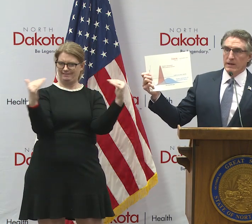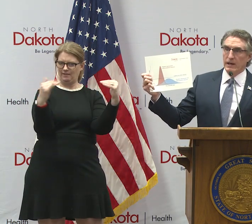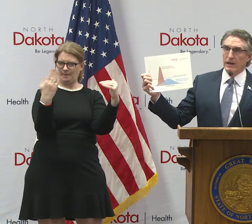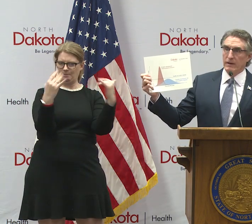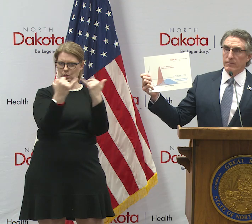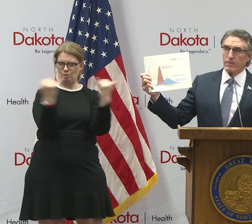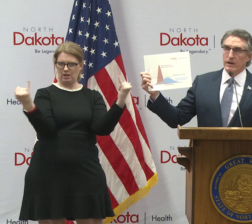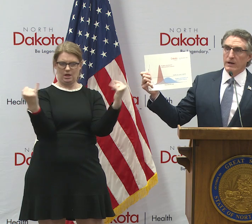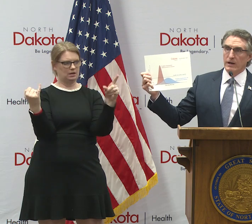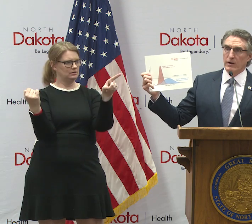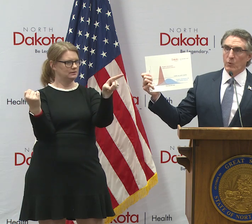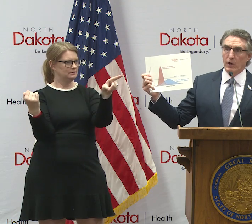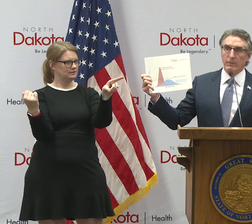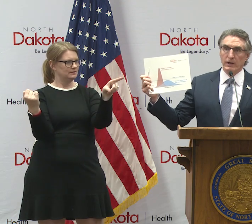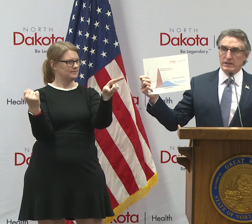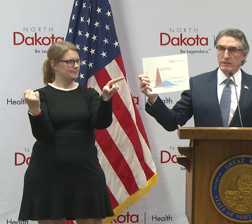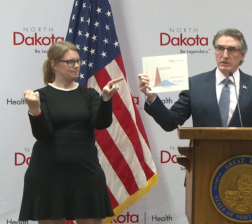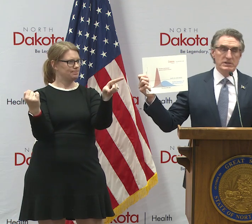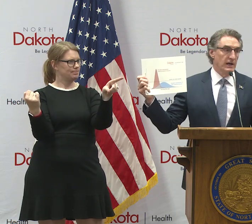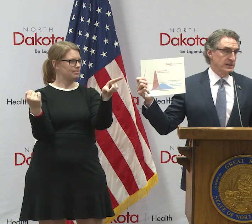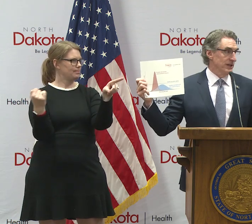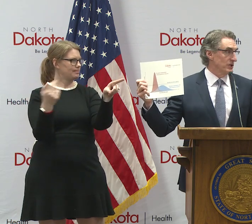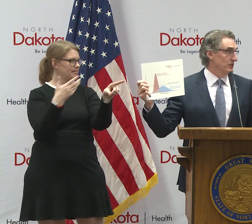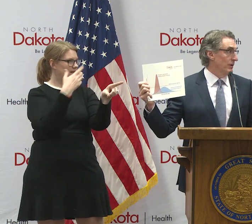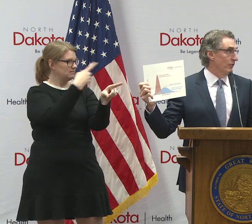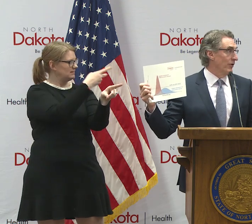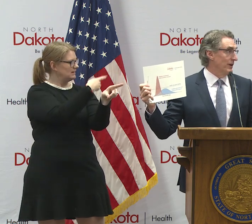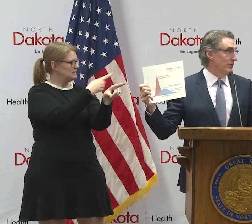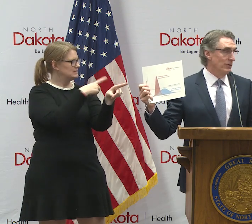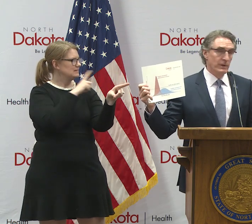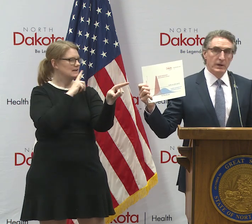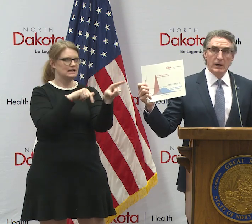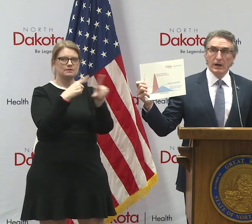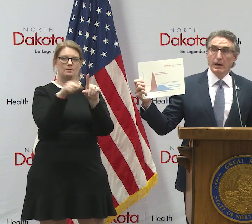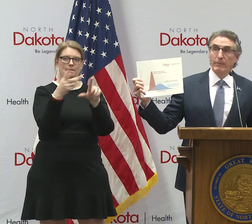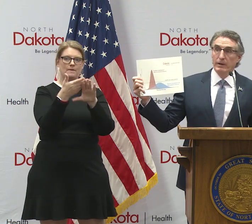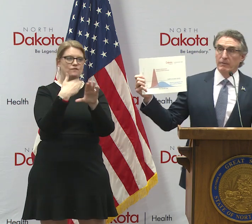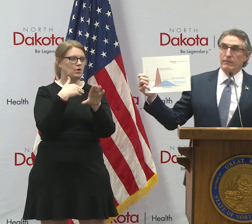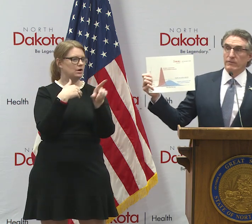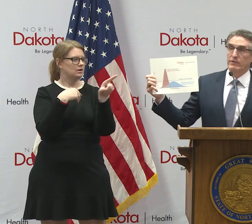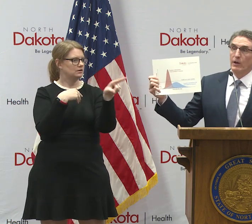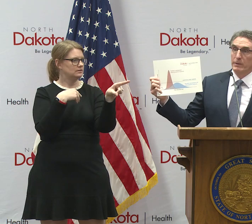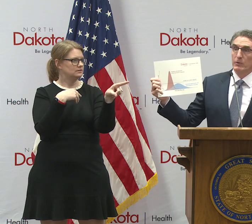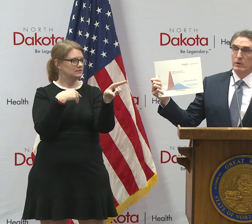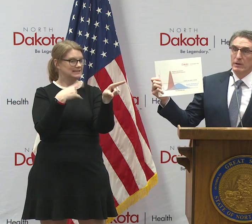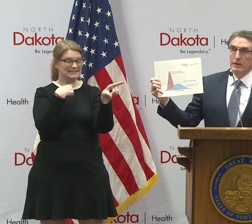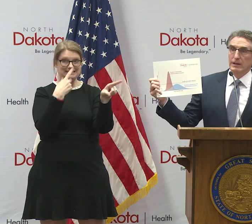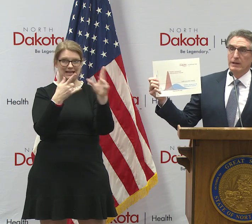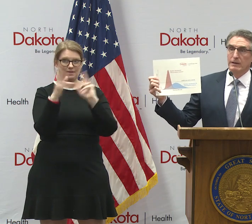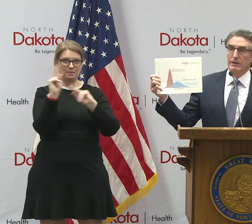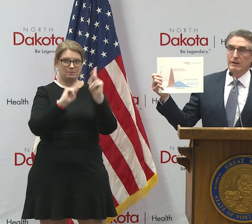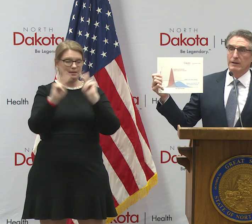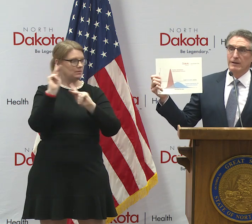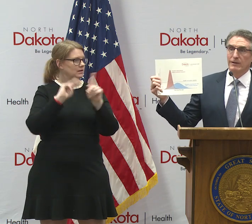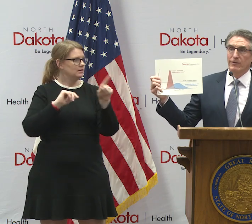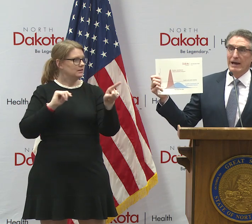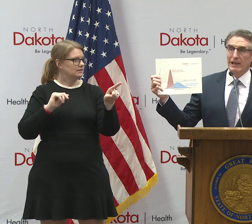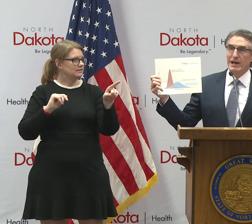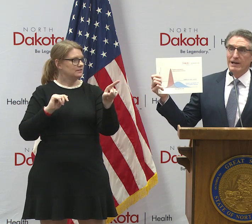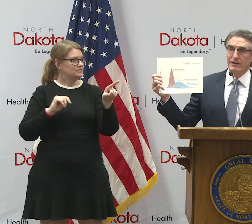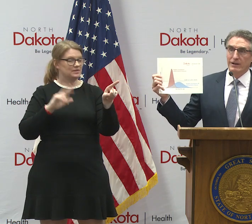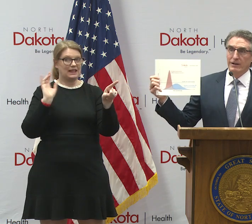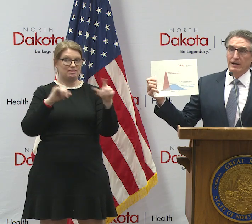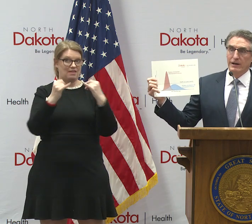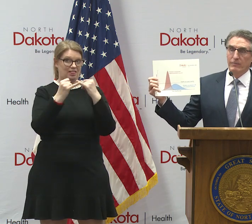line. And I'm going to let some of these guys answer, but before they do, I'm going to tell the people